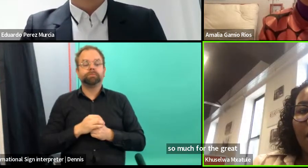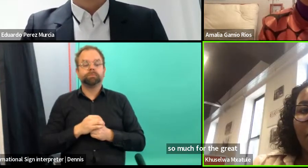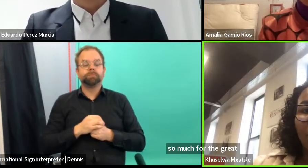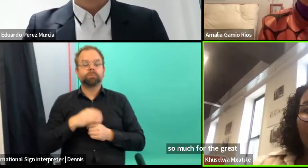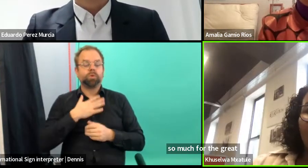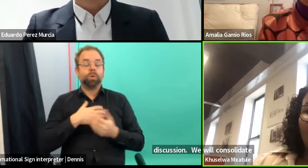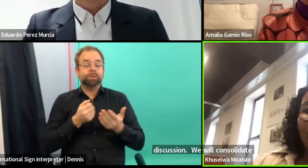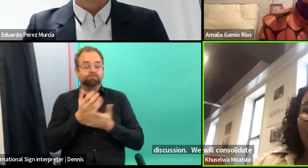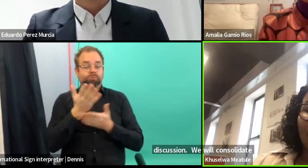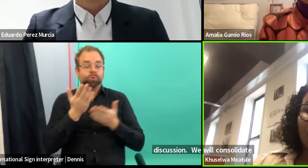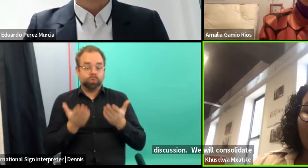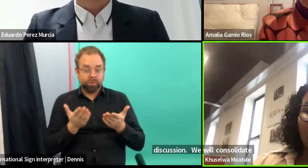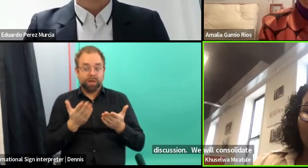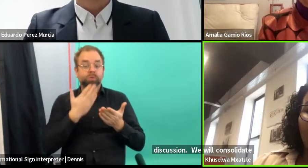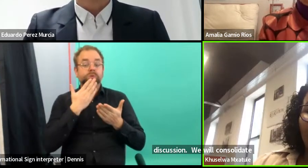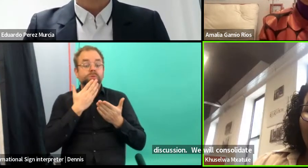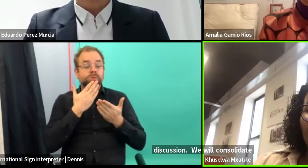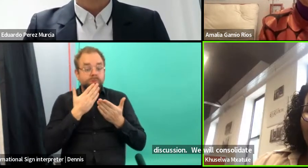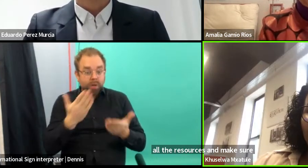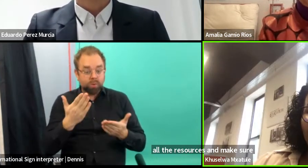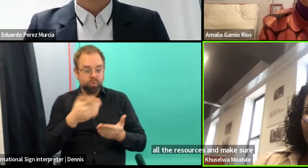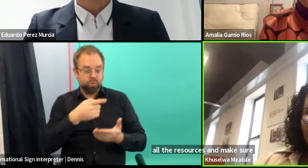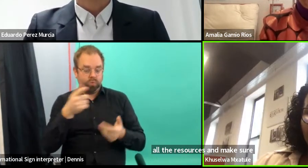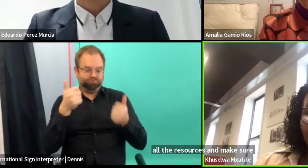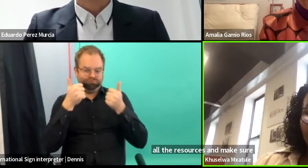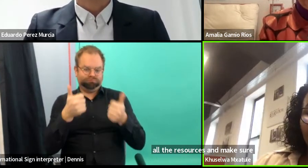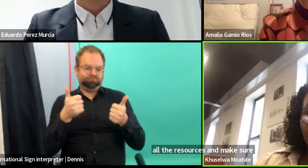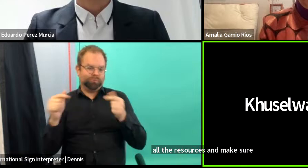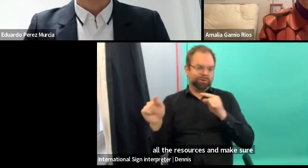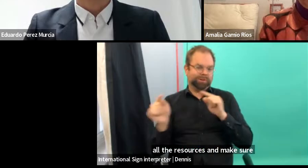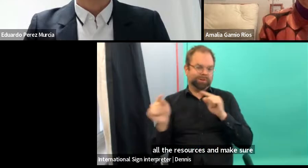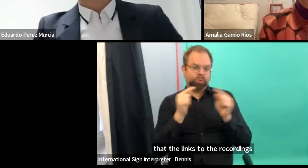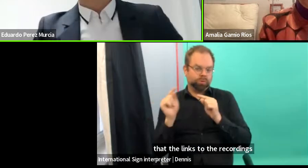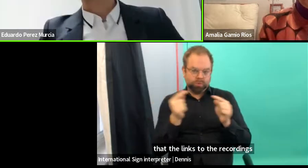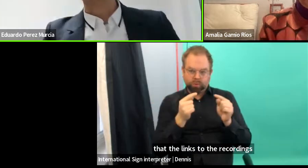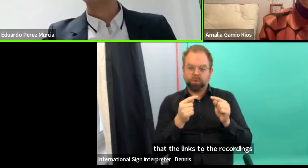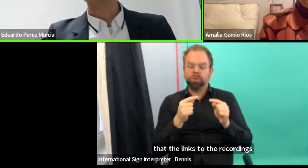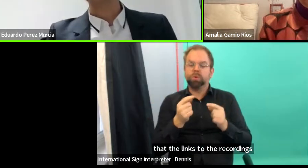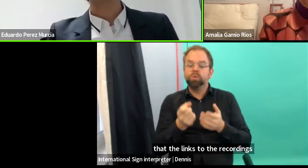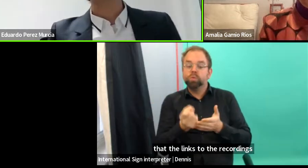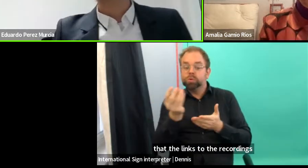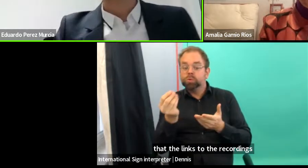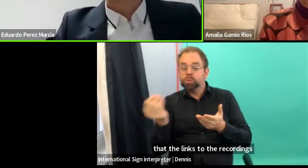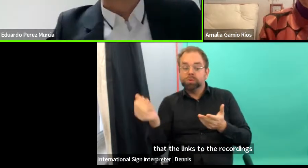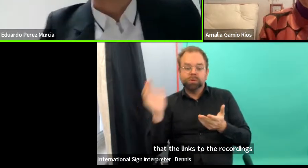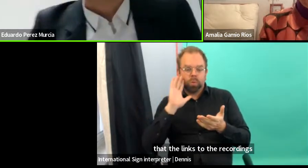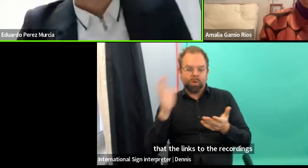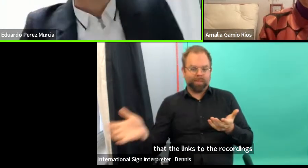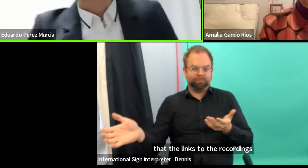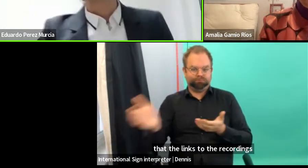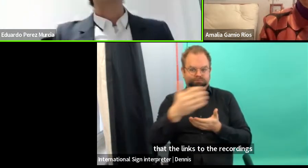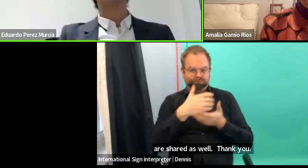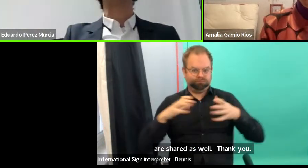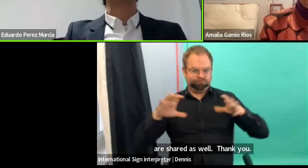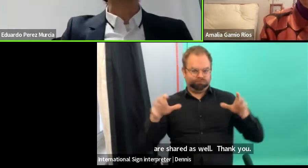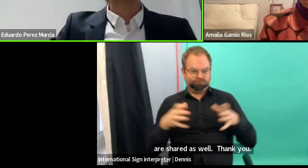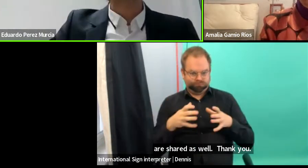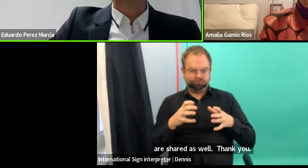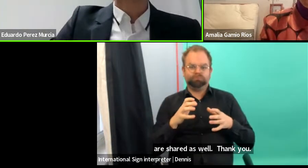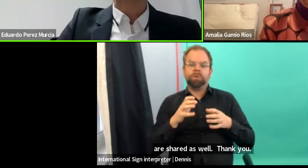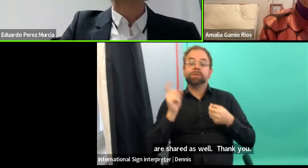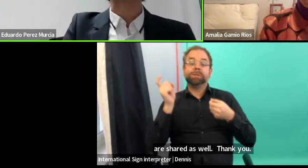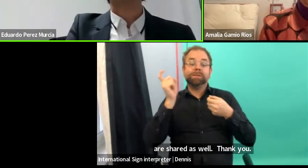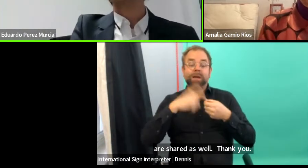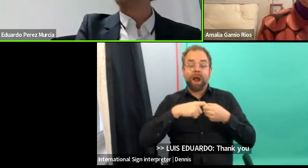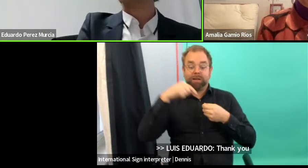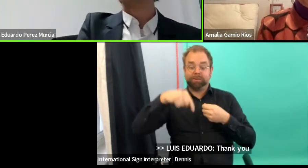the links to the recordings are shared as well. Thank you. Thank you, Kuselwa. So we have 1 minute left. So thank you